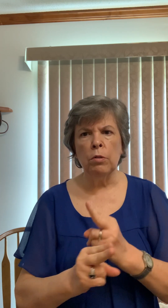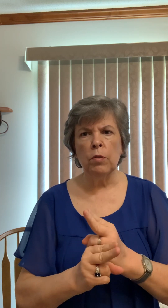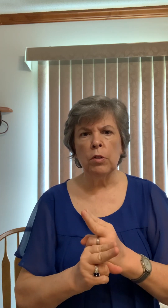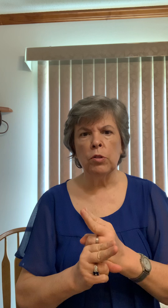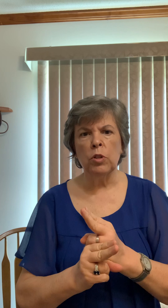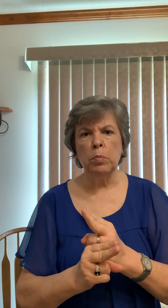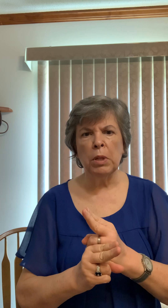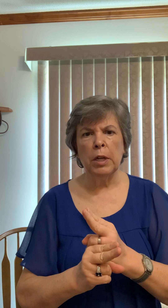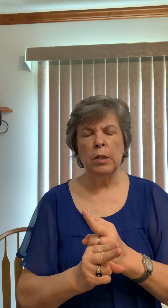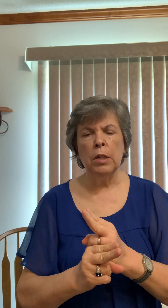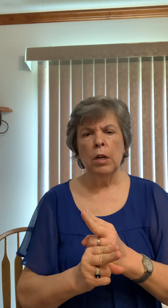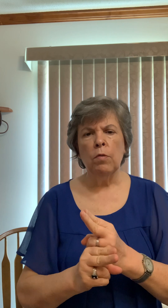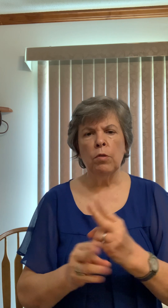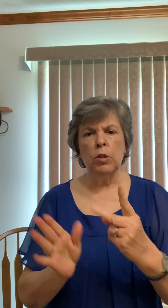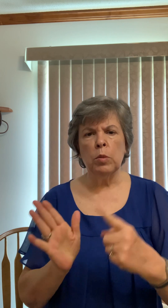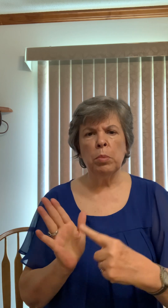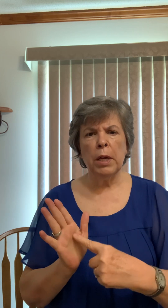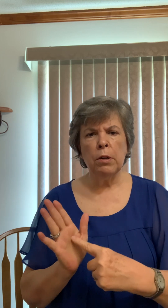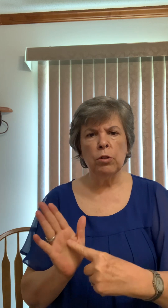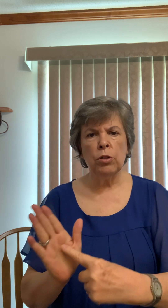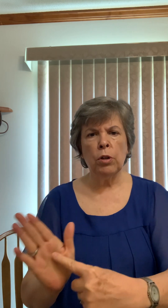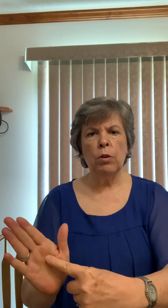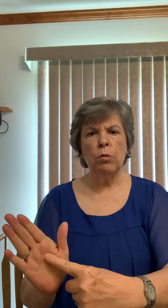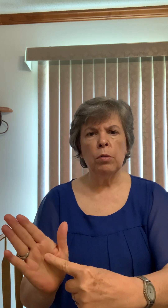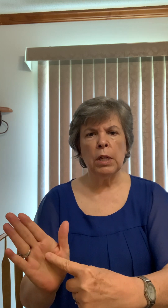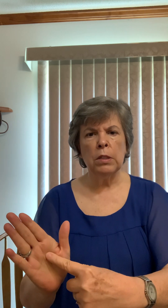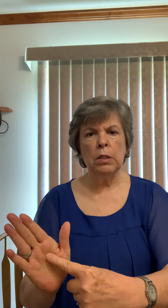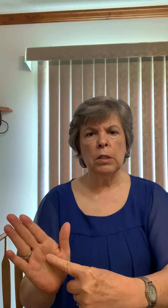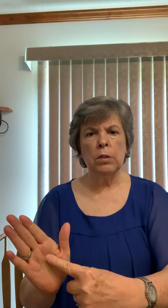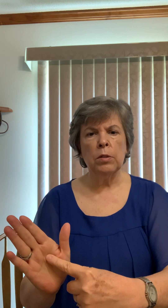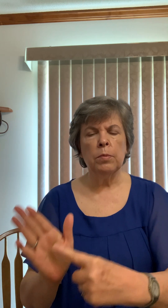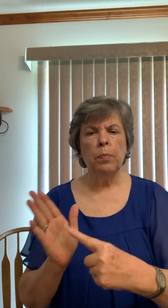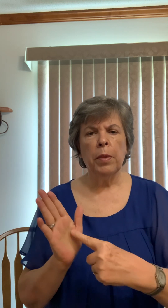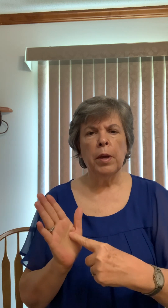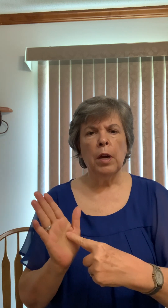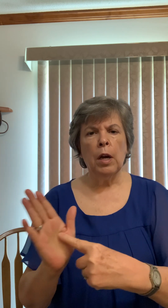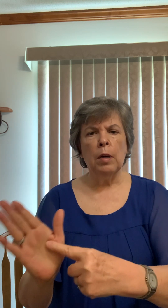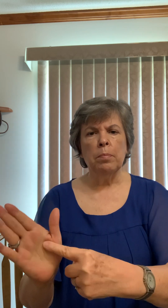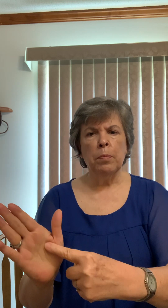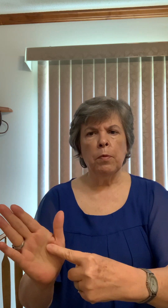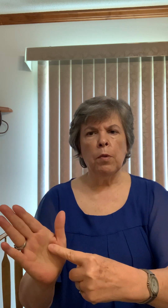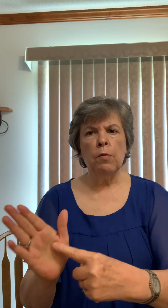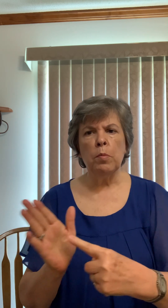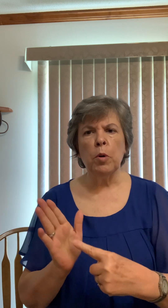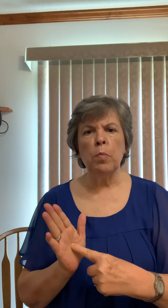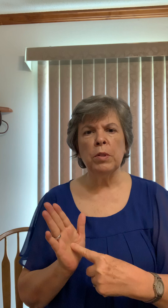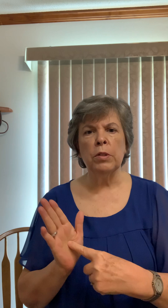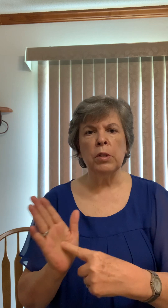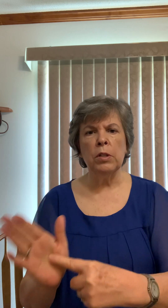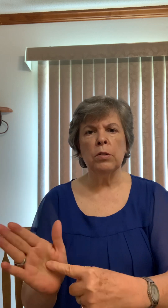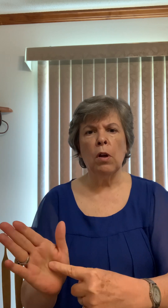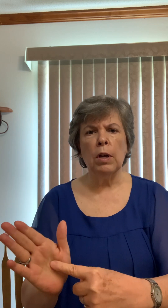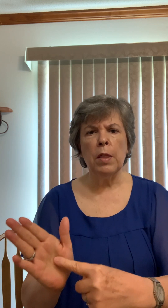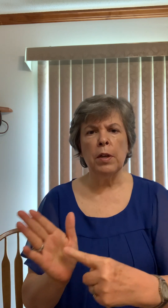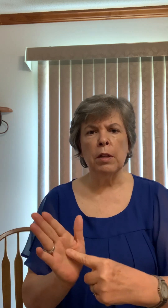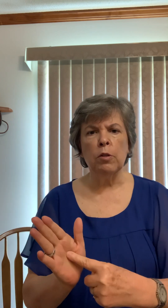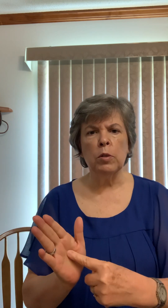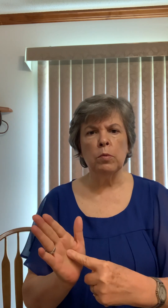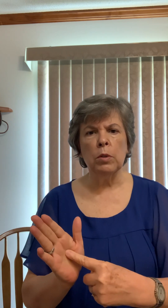Universe displayed. For display or show, that's this. for purposes of this song, I think it looks really